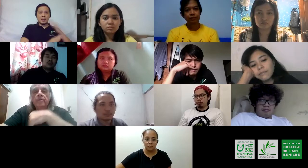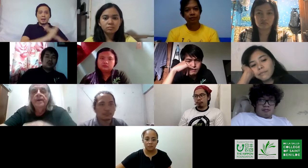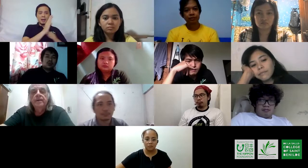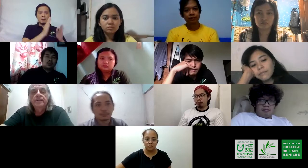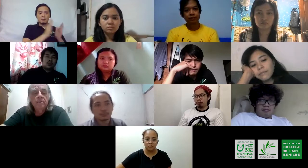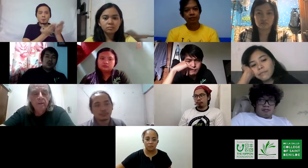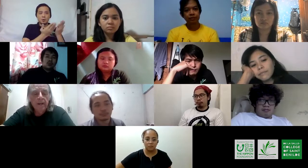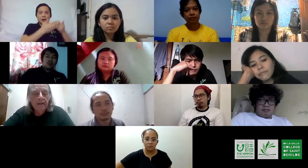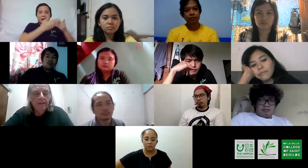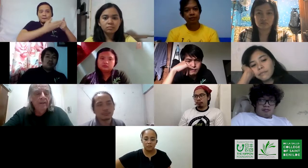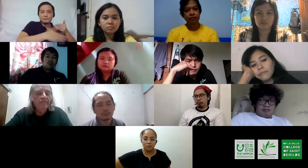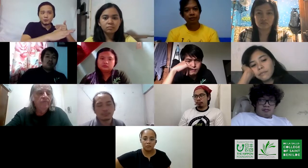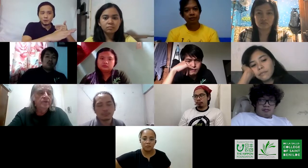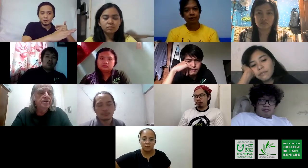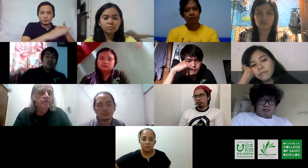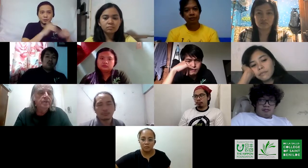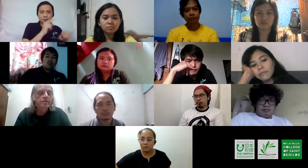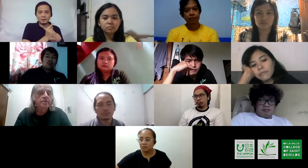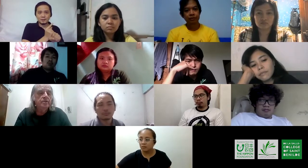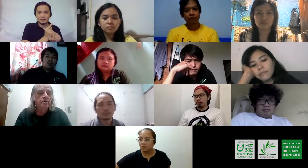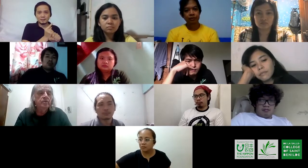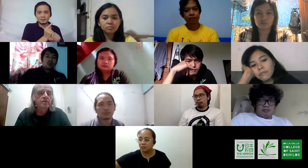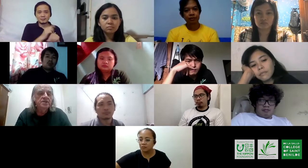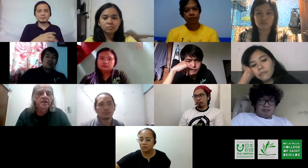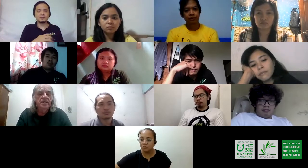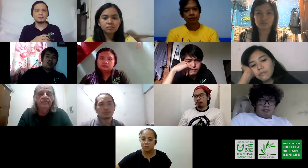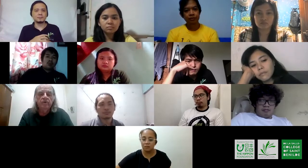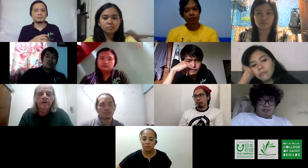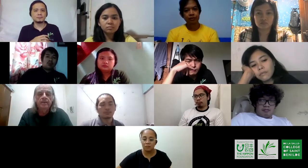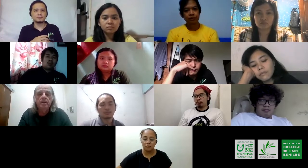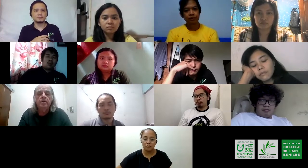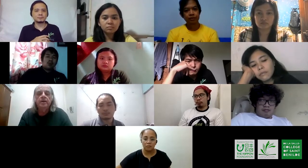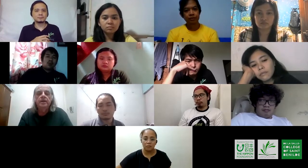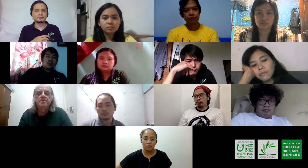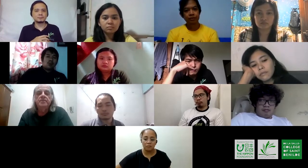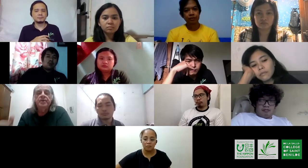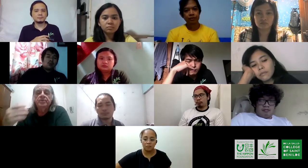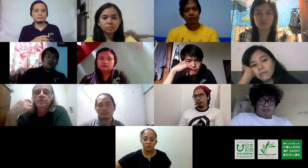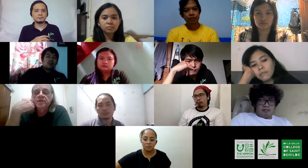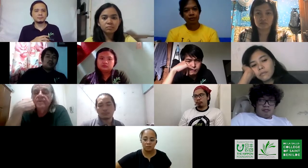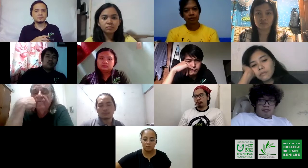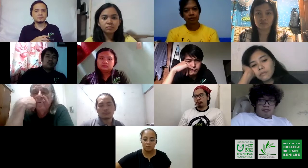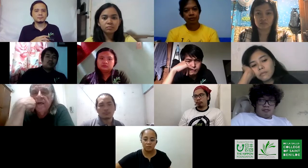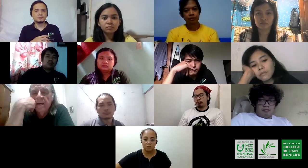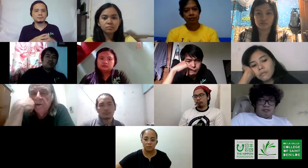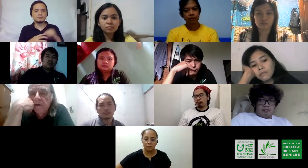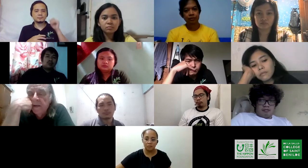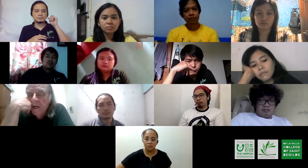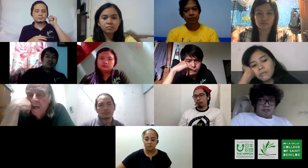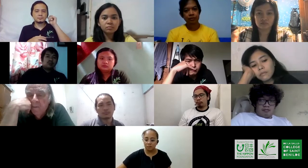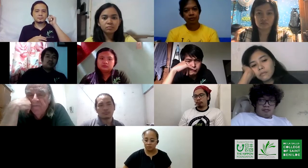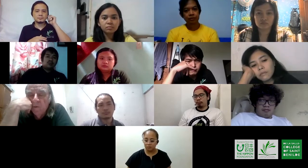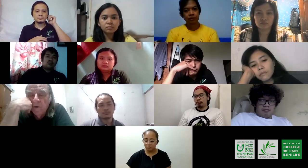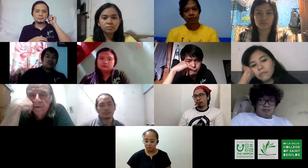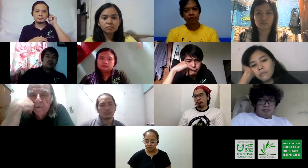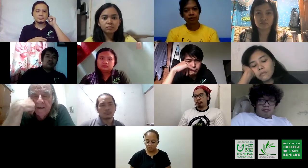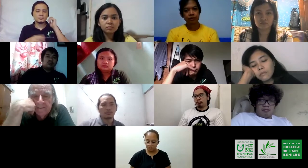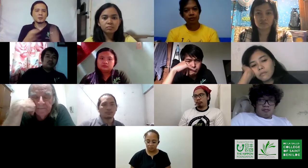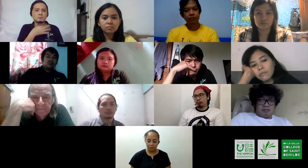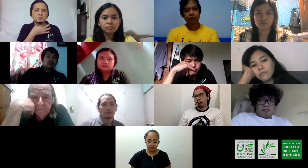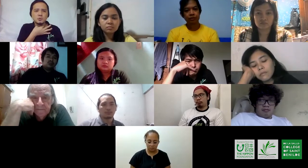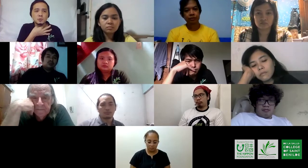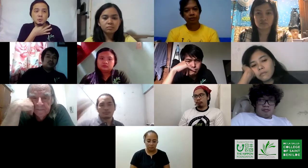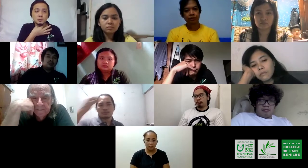Do you think it's a good idea for students to see the vocabulary, see pictures of the vocabulary before they're